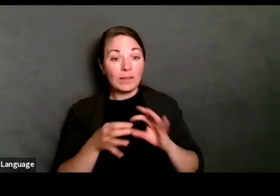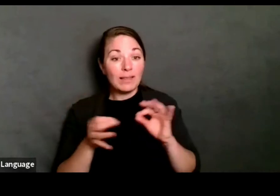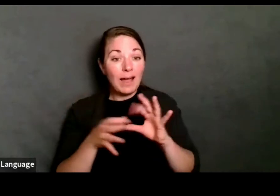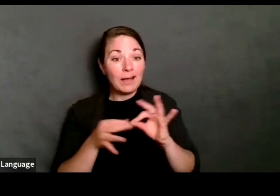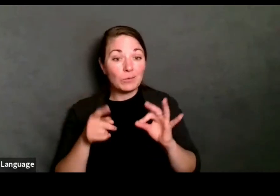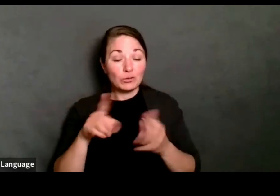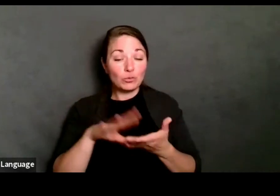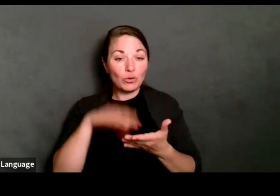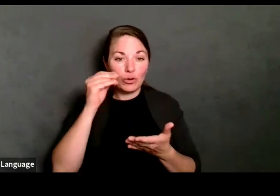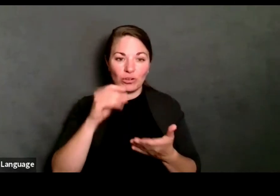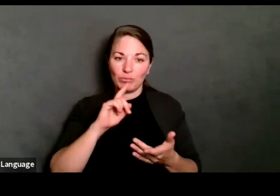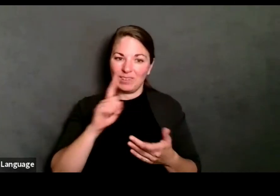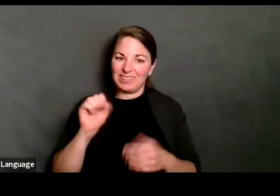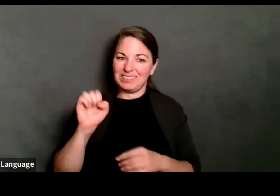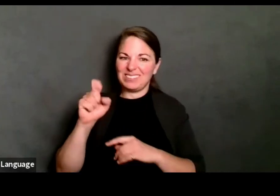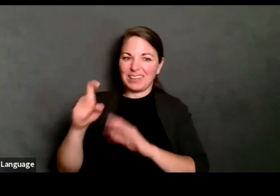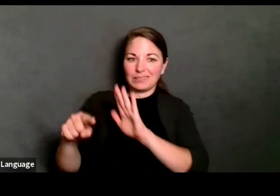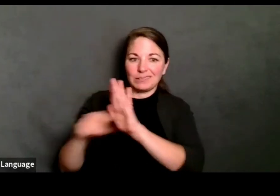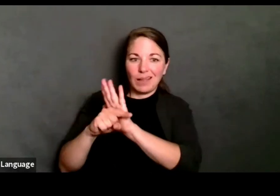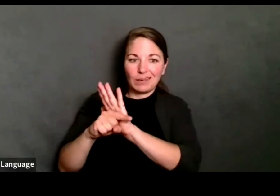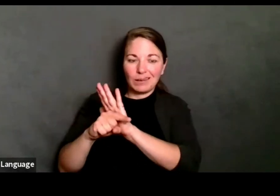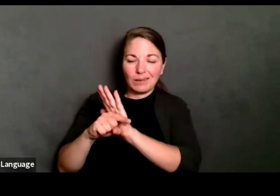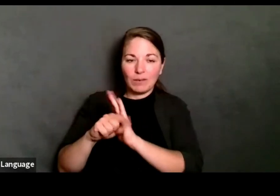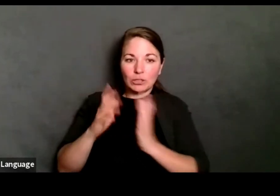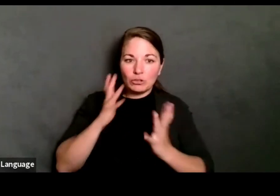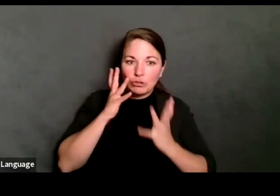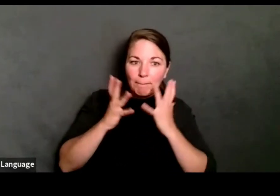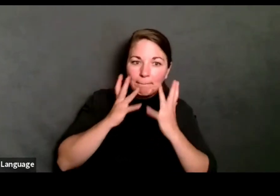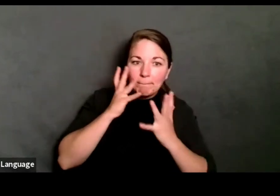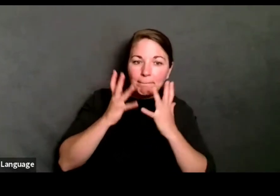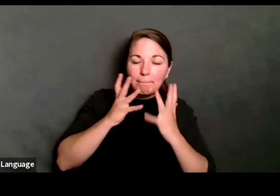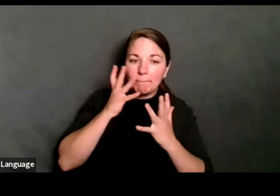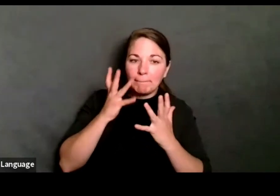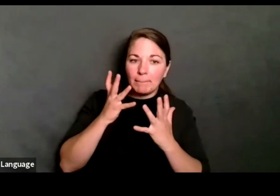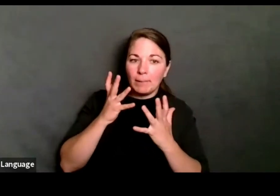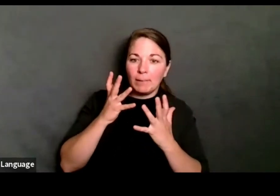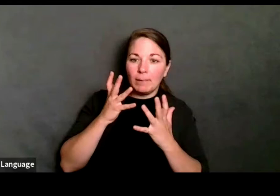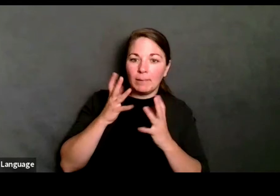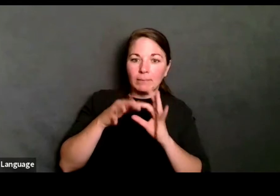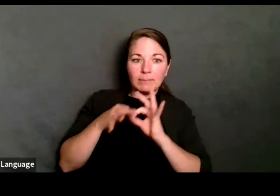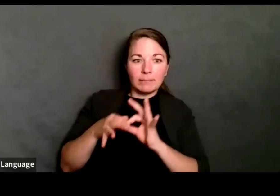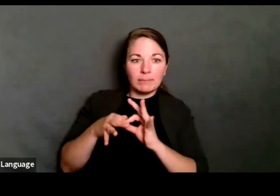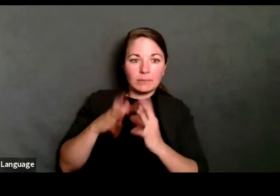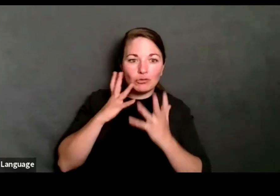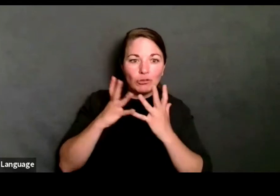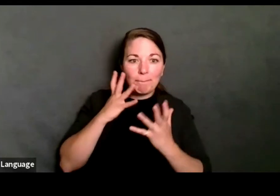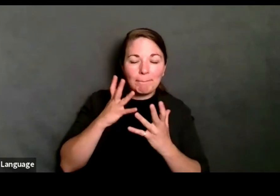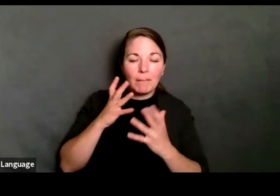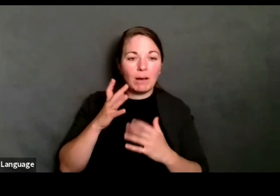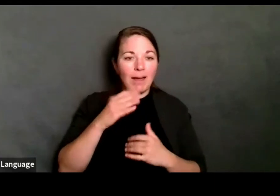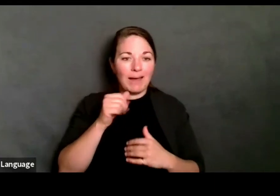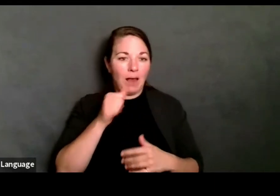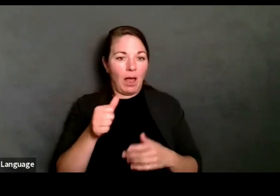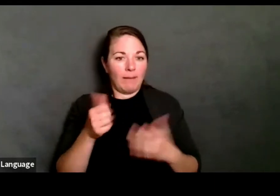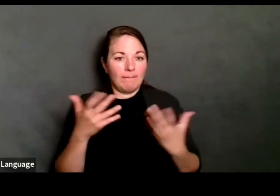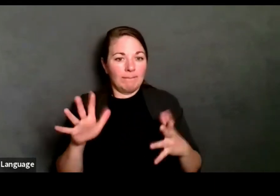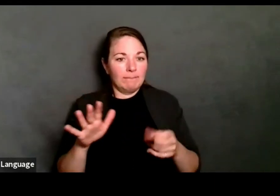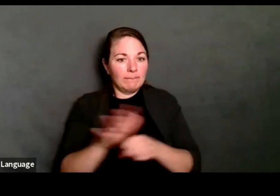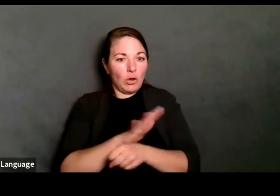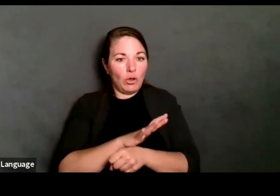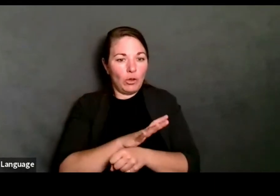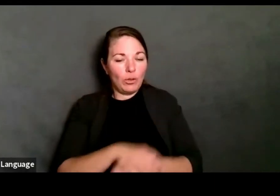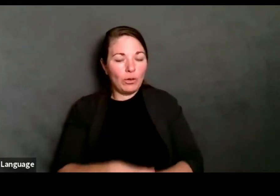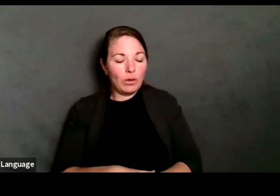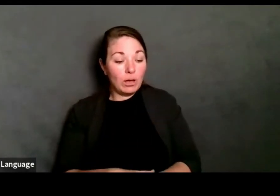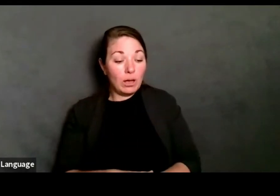taught is really sex negative, shame-based, and incomplete. I mean, how many of us experienced sex ed in